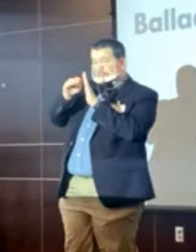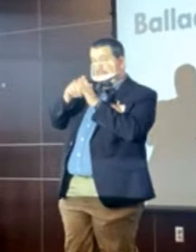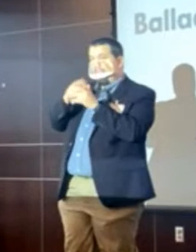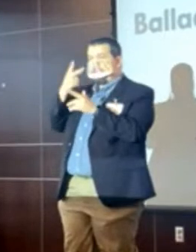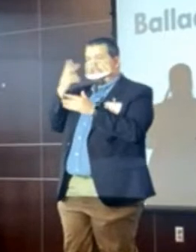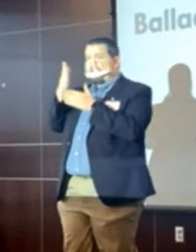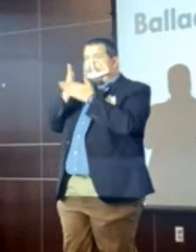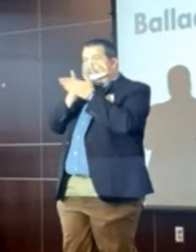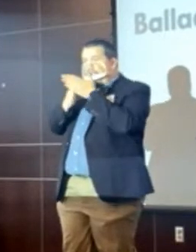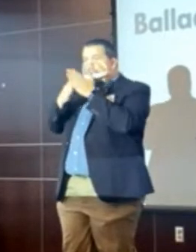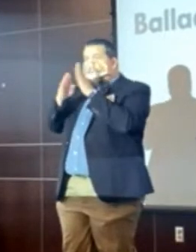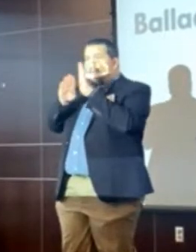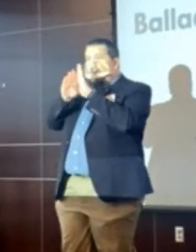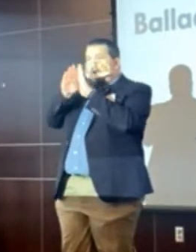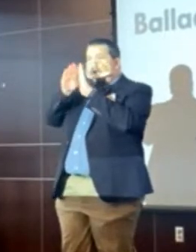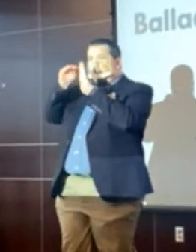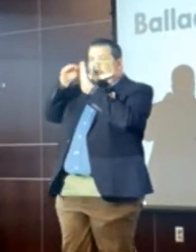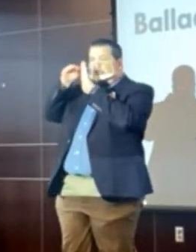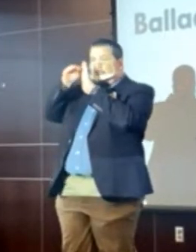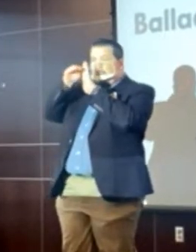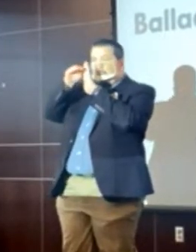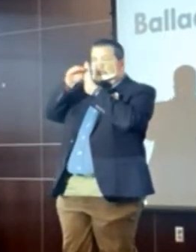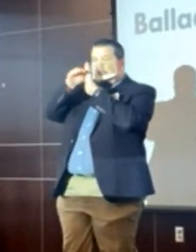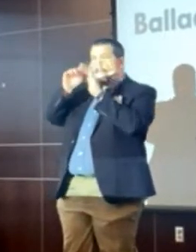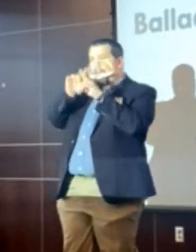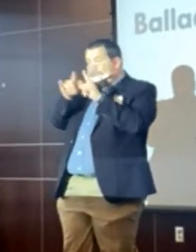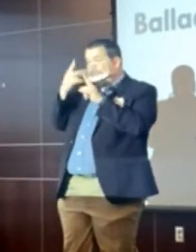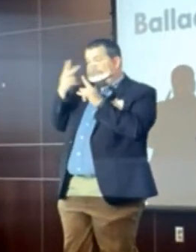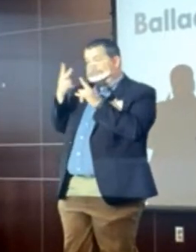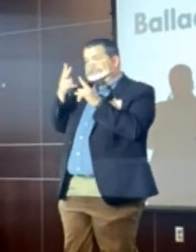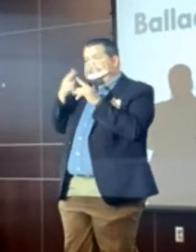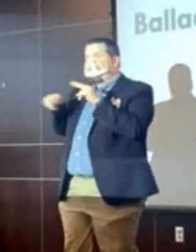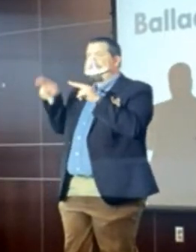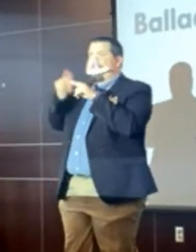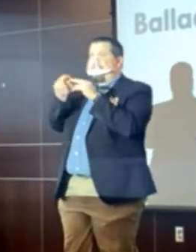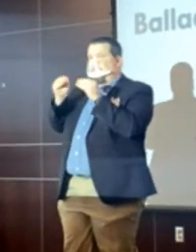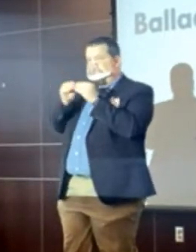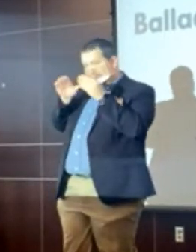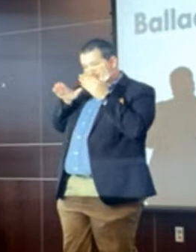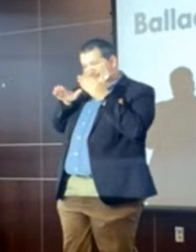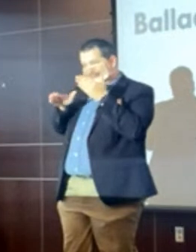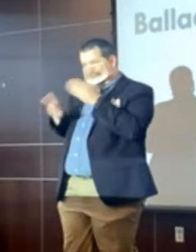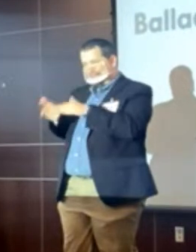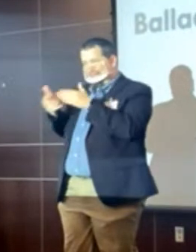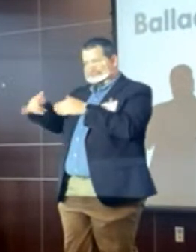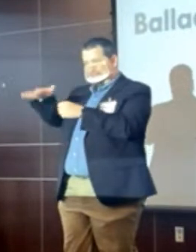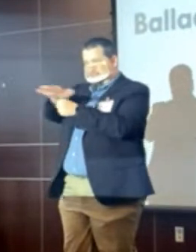have seen a leveling off of some inpatients, but unfortunately we have seen an increase in deaths across the region.